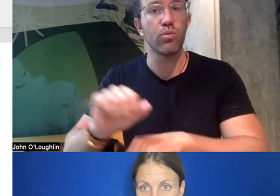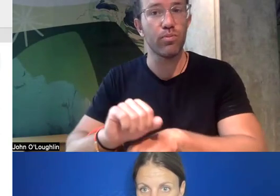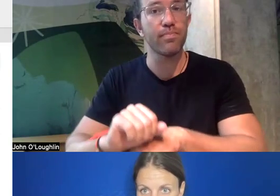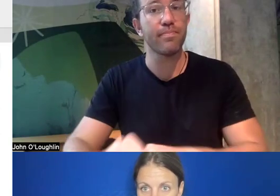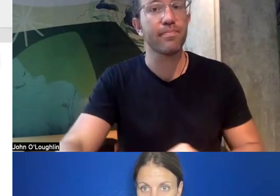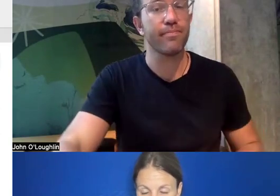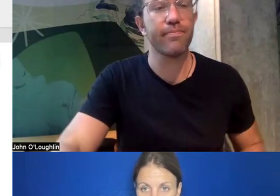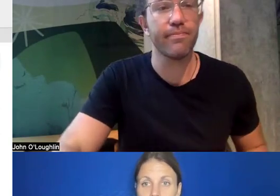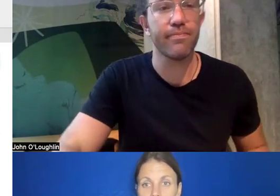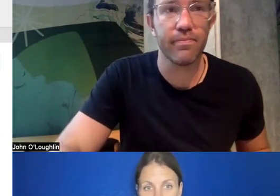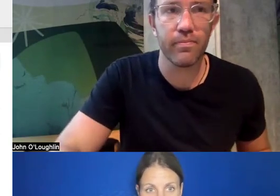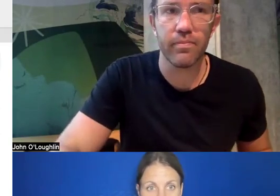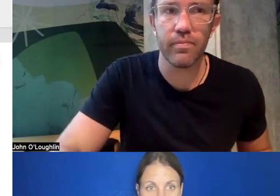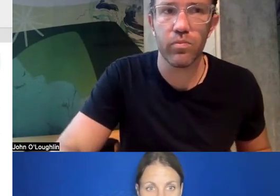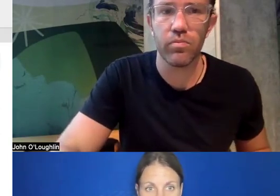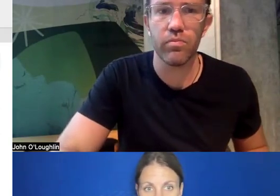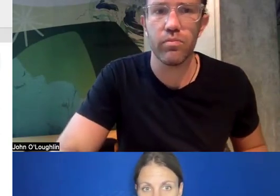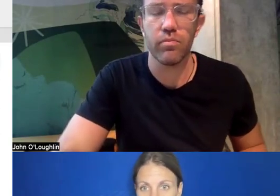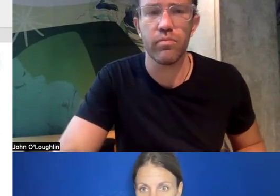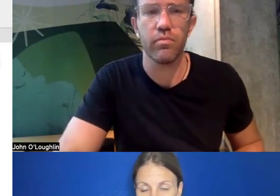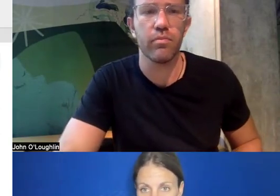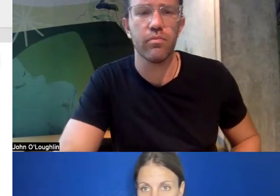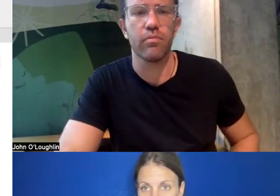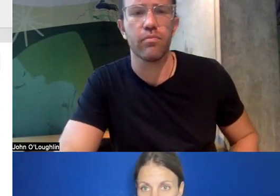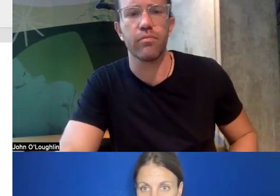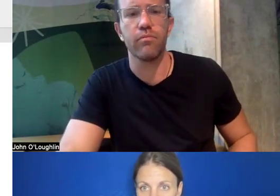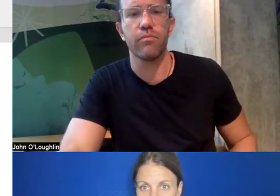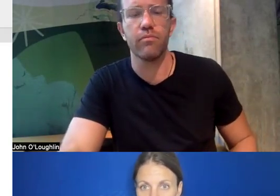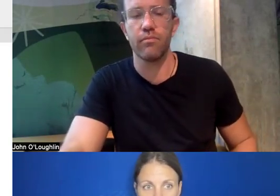practice. And I will grade your work once I see your videos.